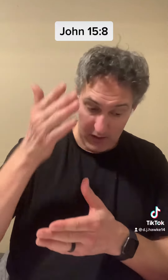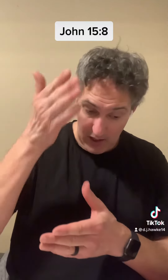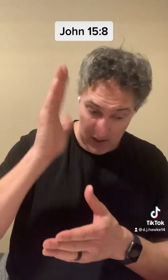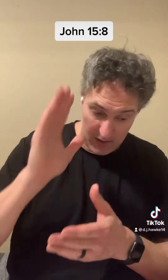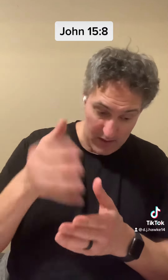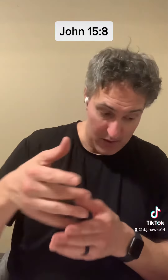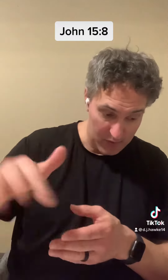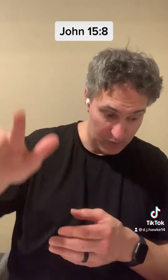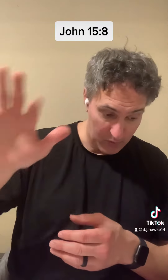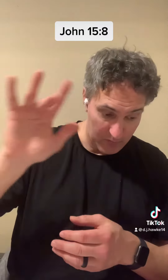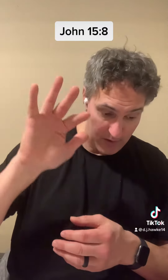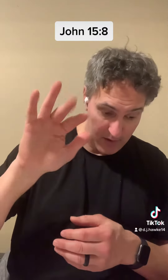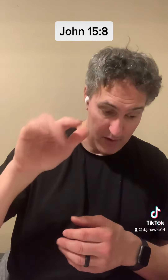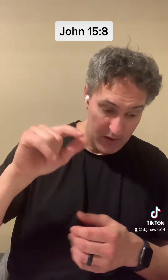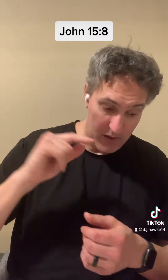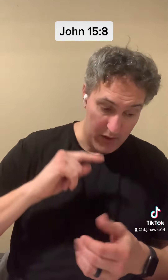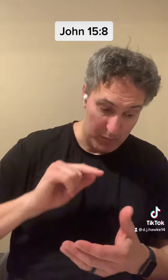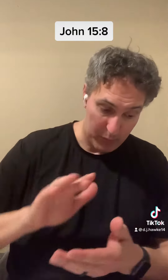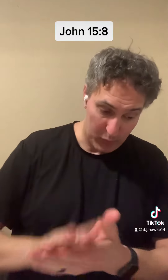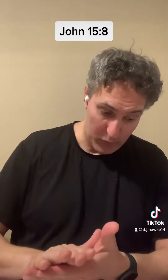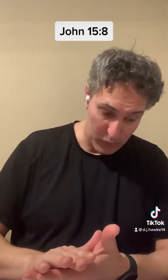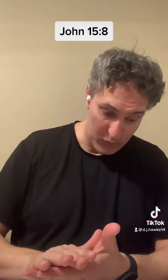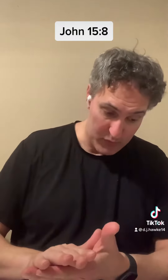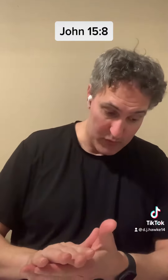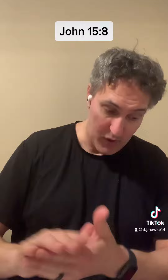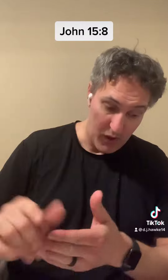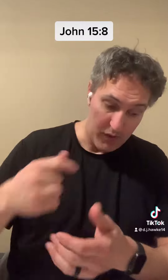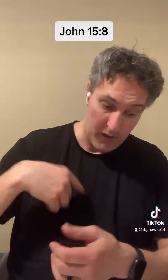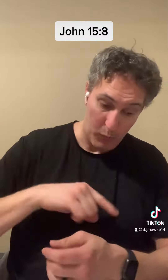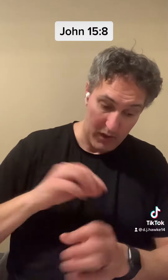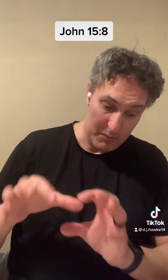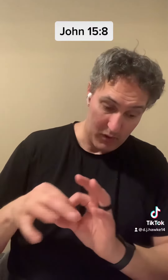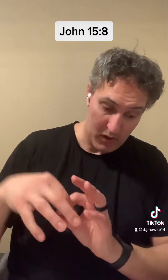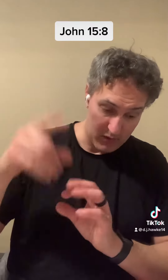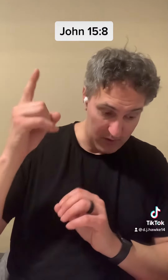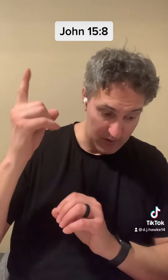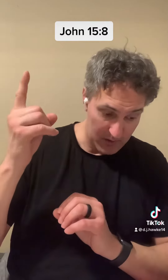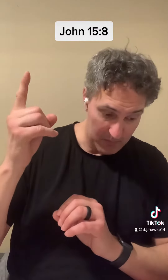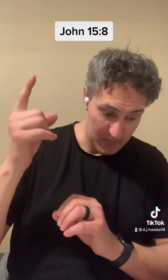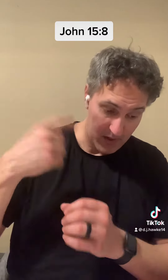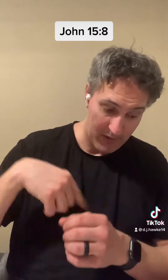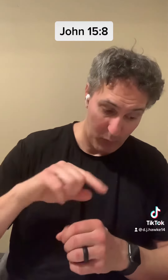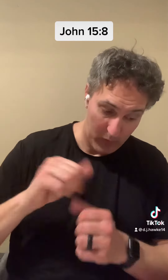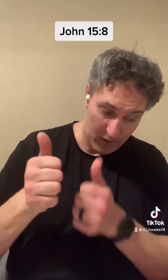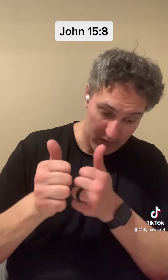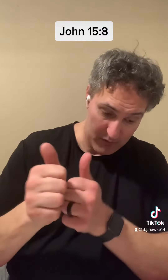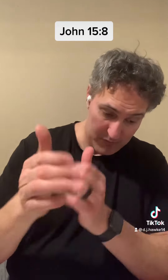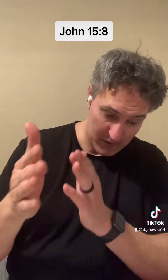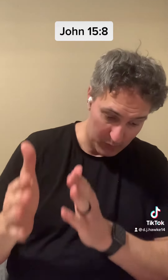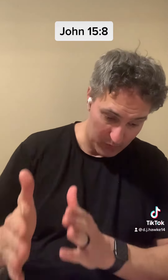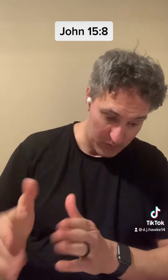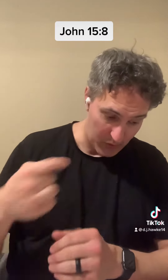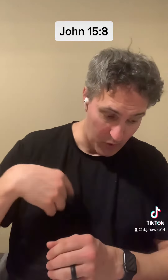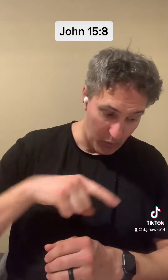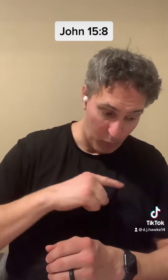God is glorified. It proves that we belong to him and that we are his followers. We